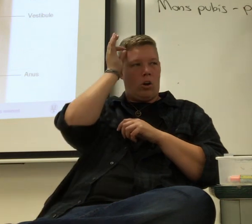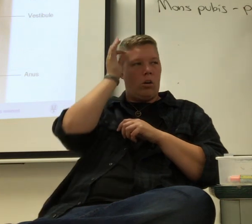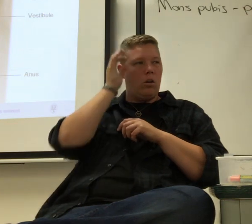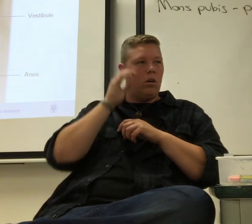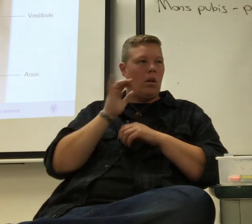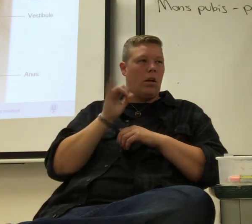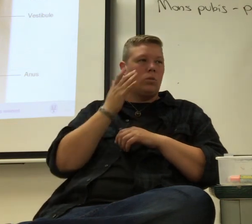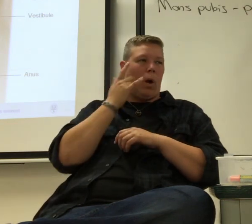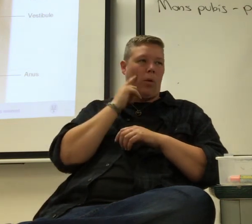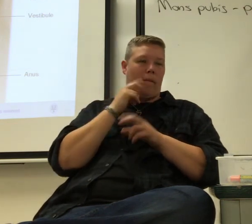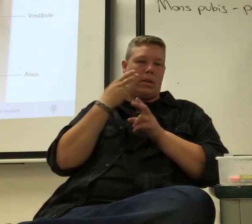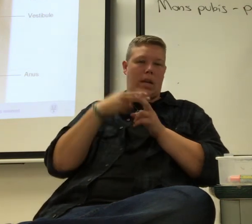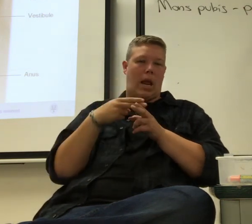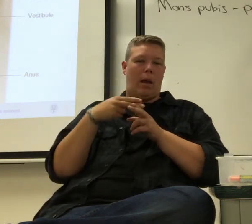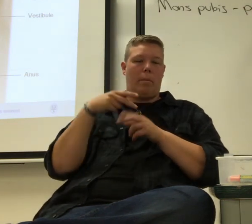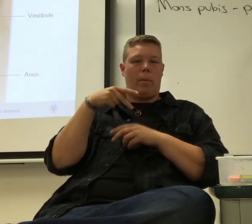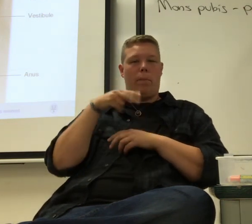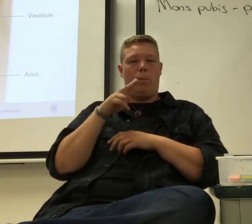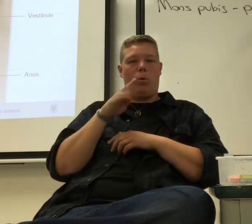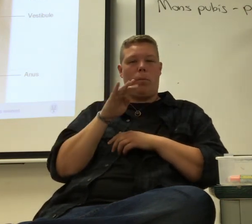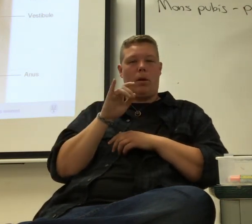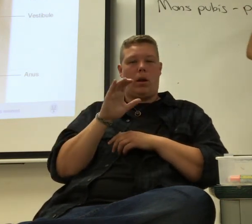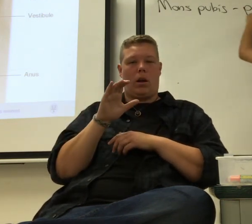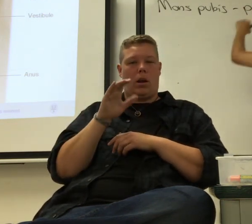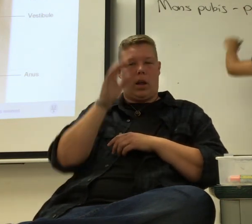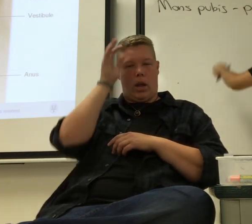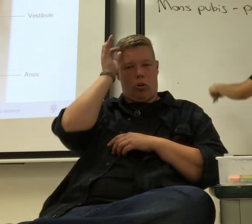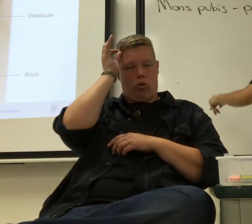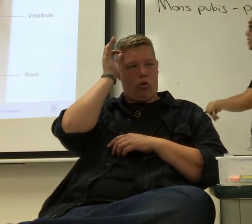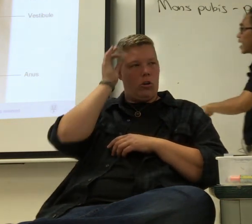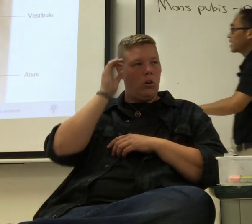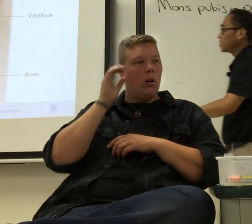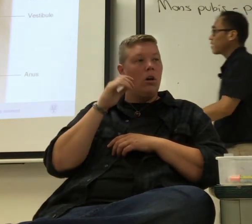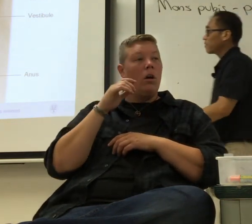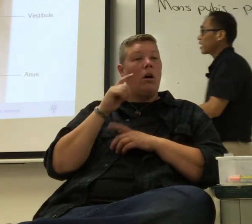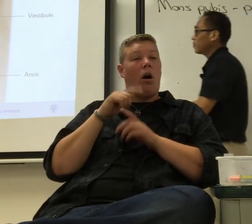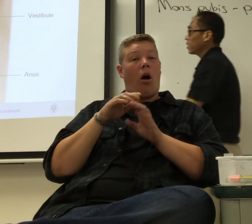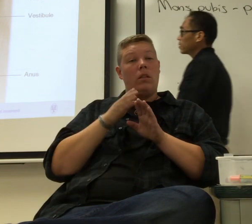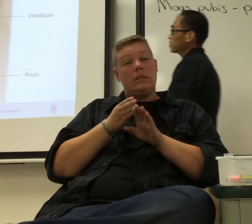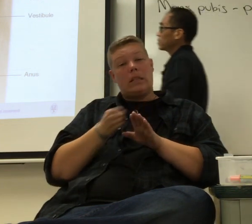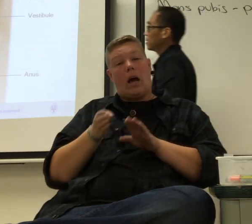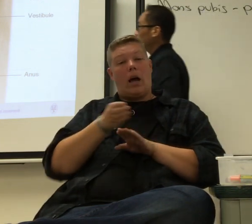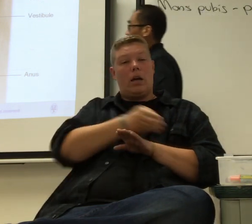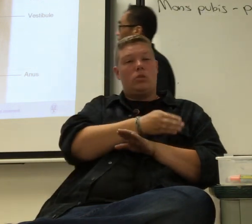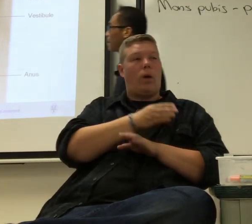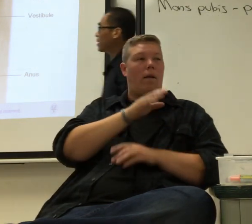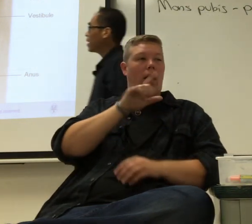I'll just put pubic hair. That's basically what you see there. Now on the sides you have the labia